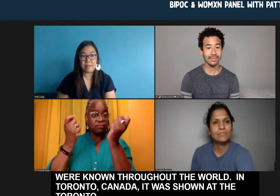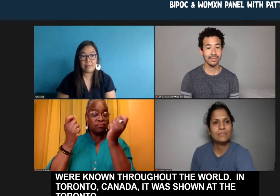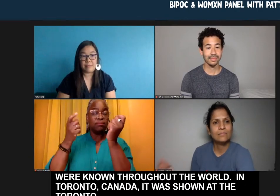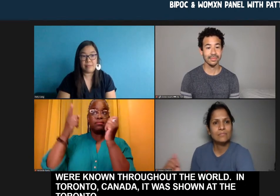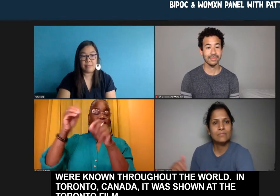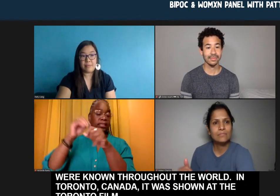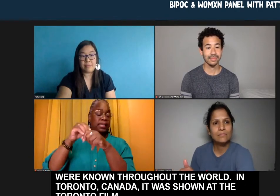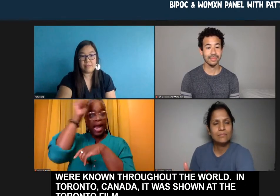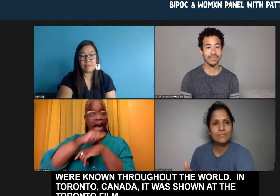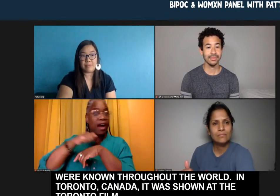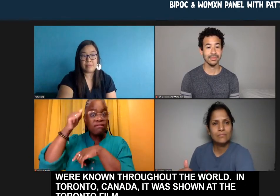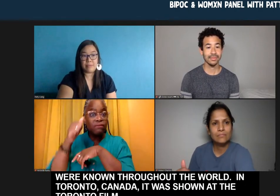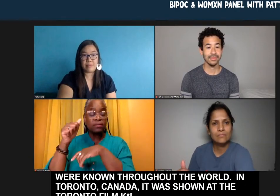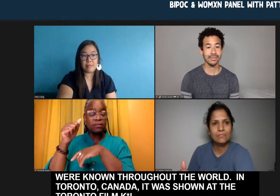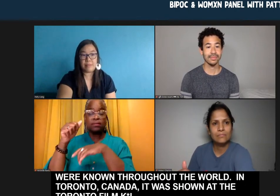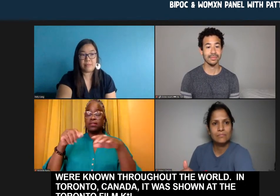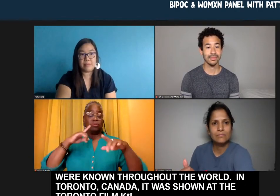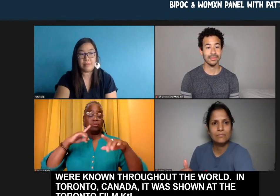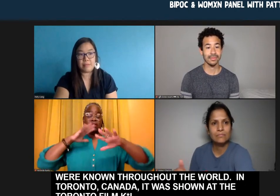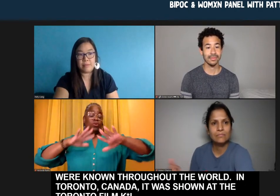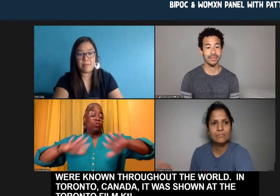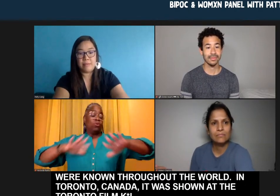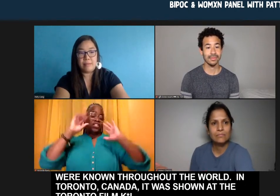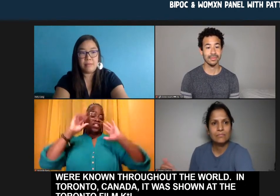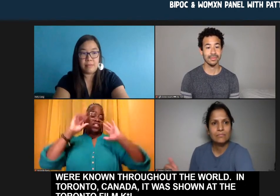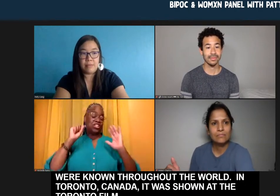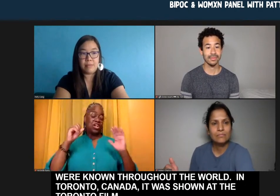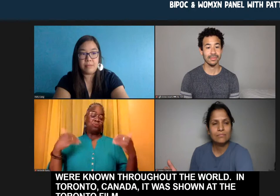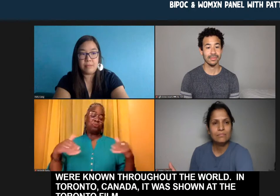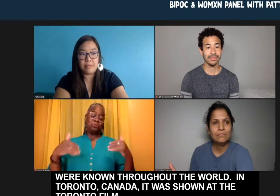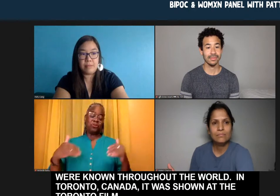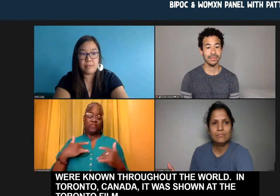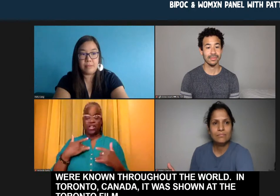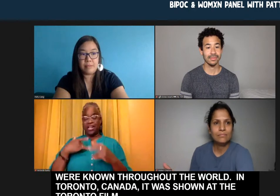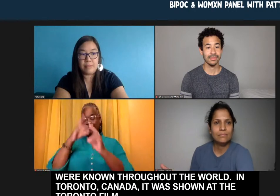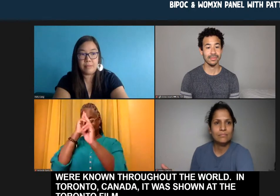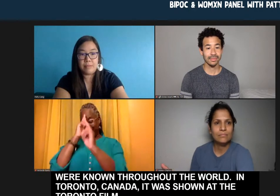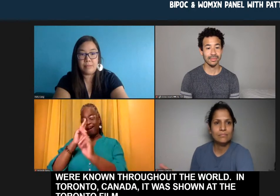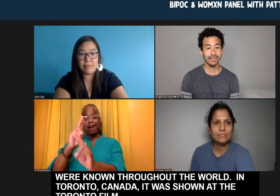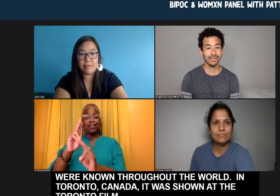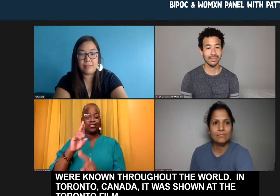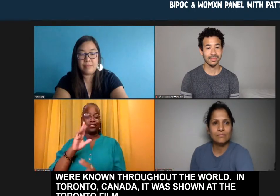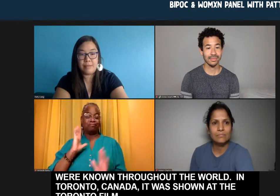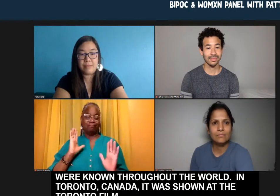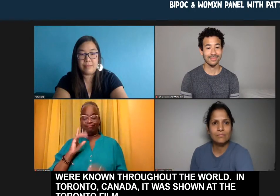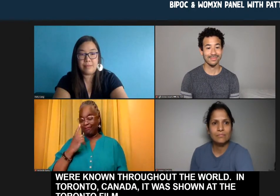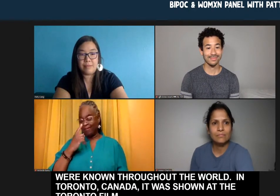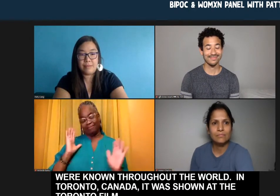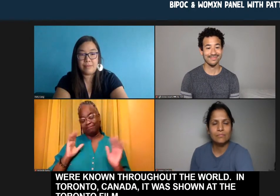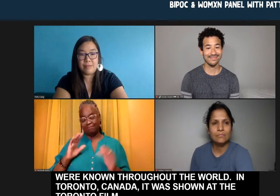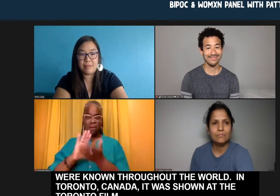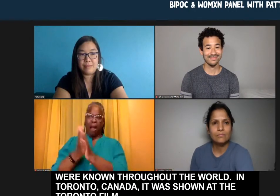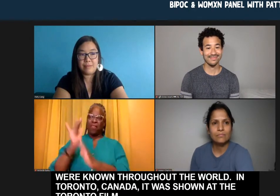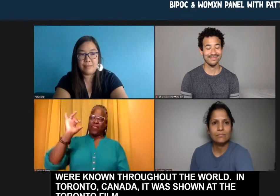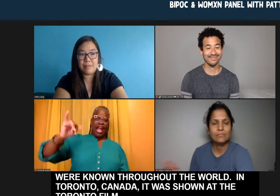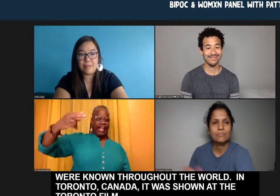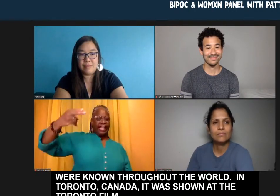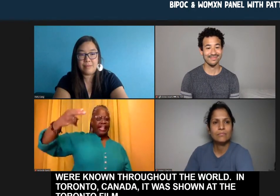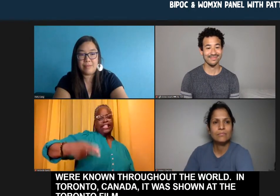another film festival in Africa. And it was shown all over. So I was really honored to be able to have